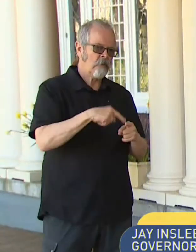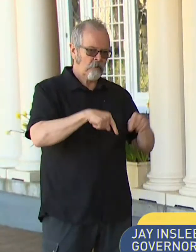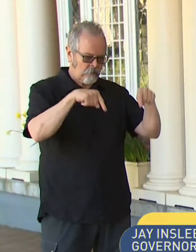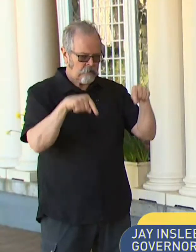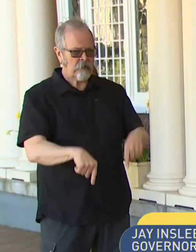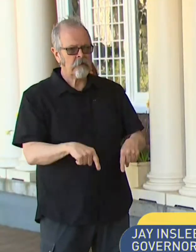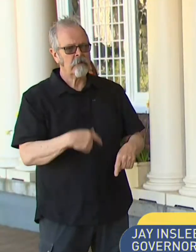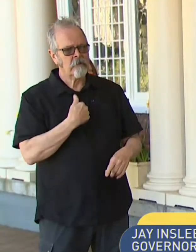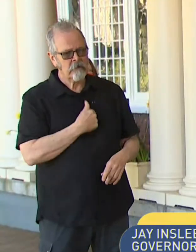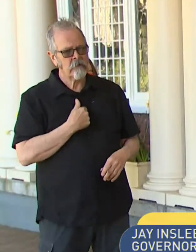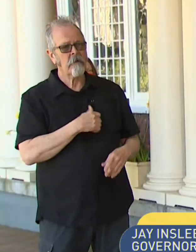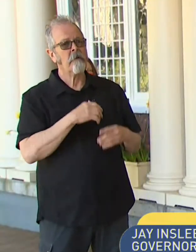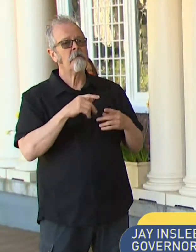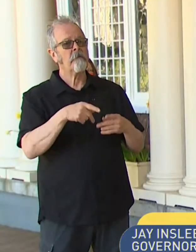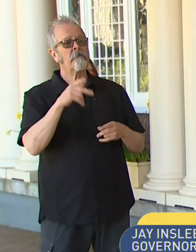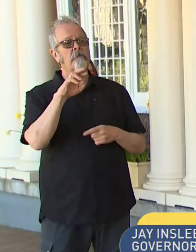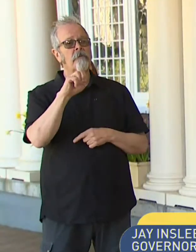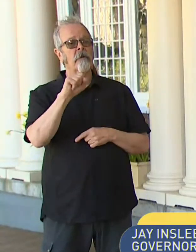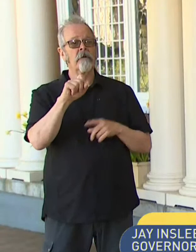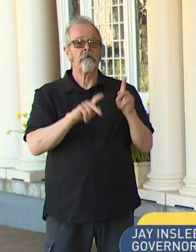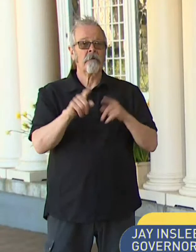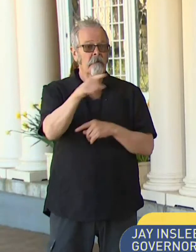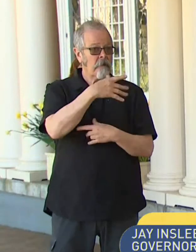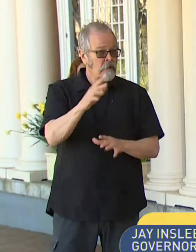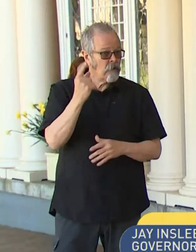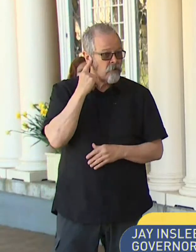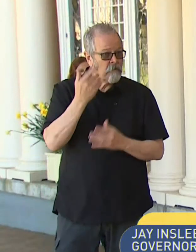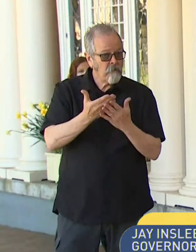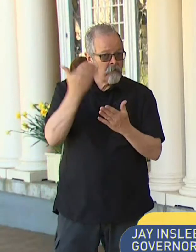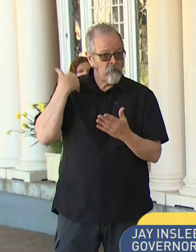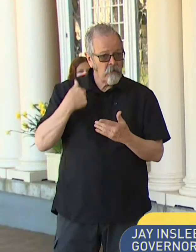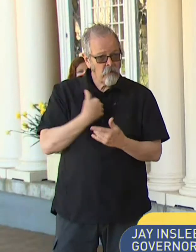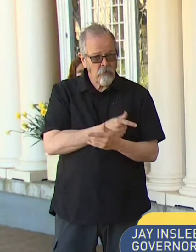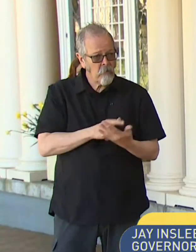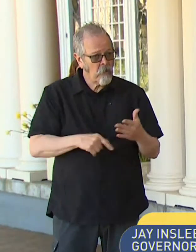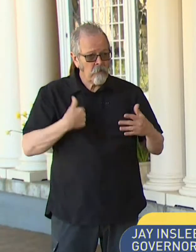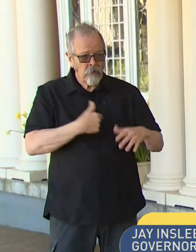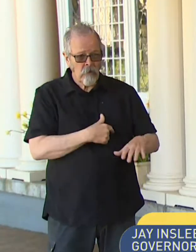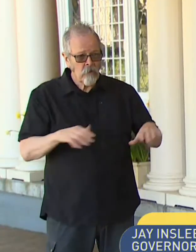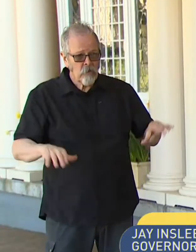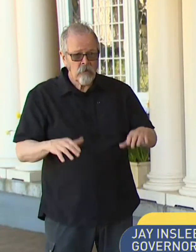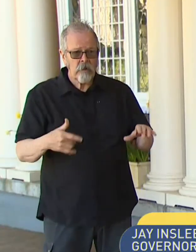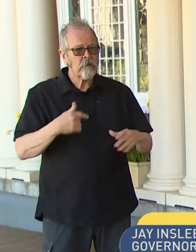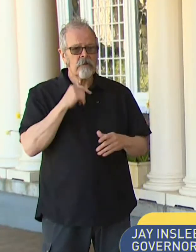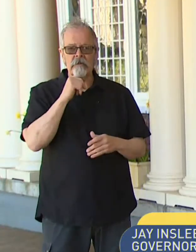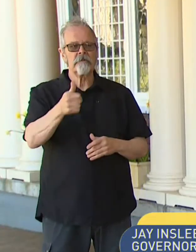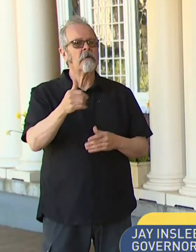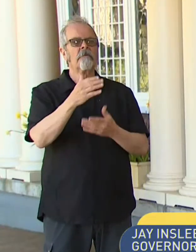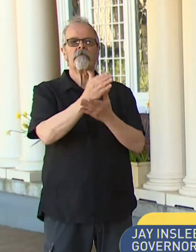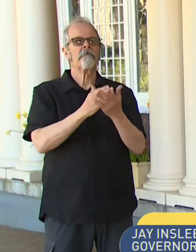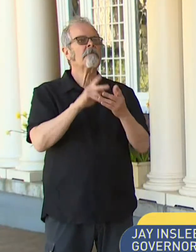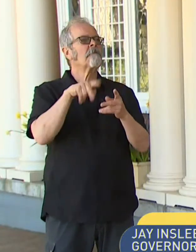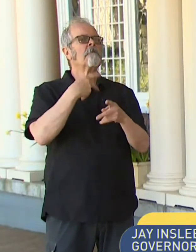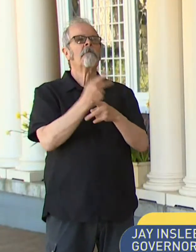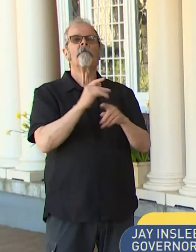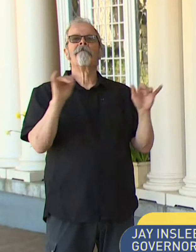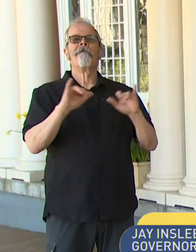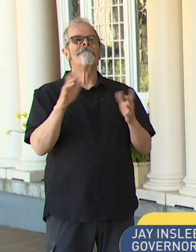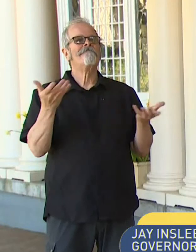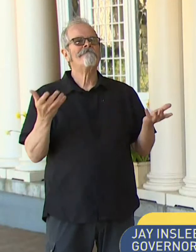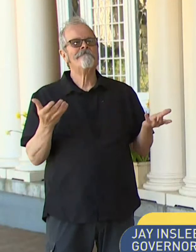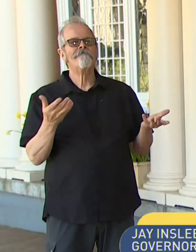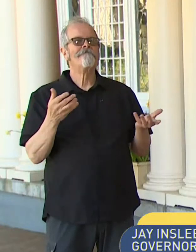press have heard this before, but what we're doing is not some kind of sophistry or rhetorical